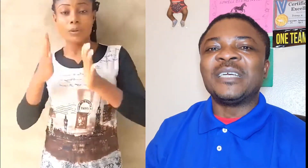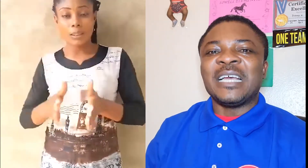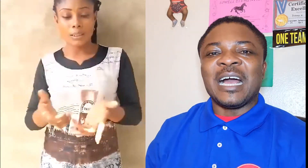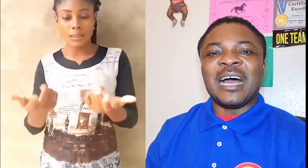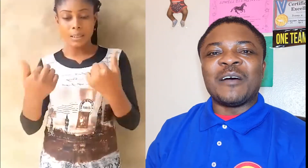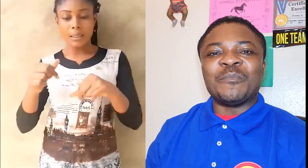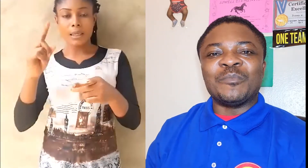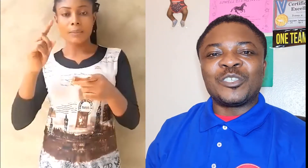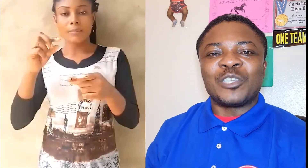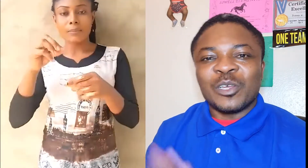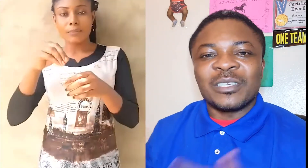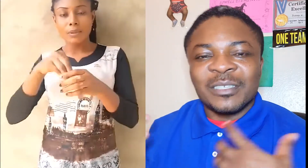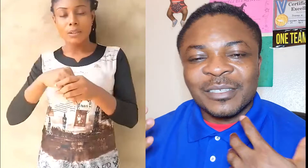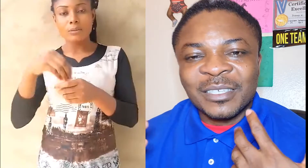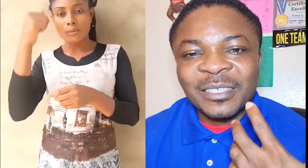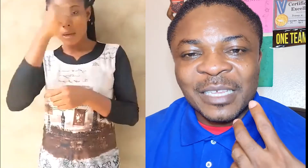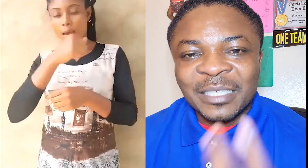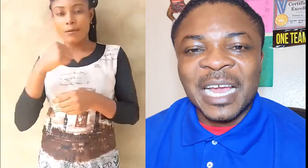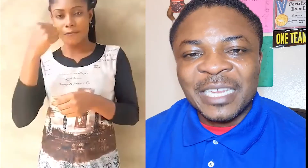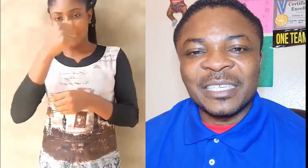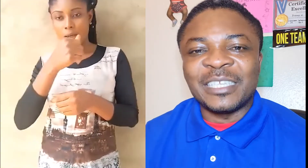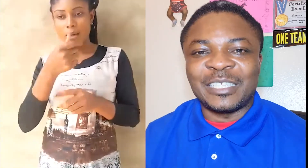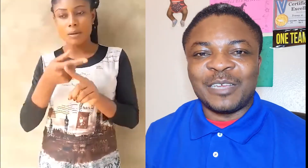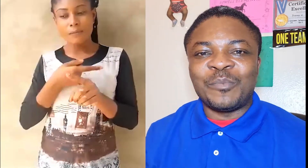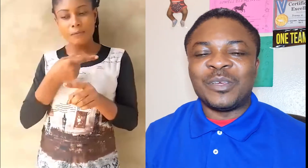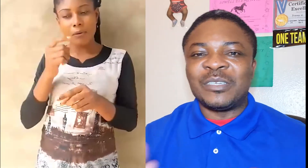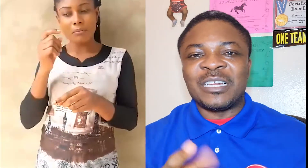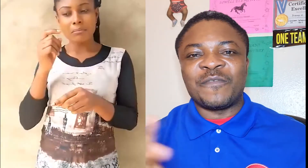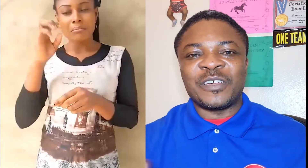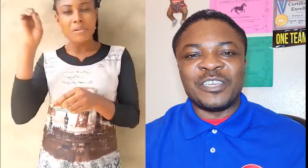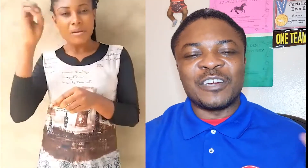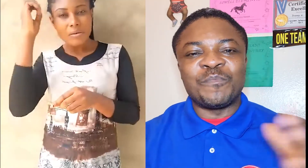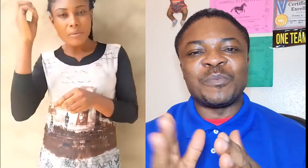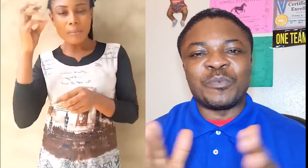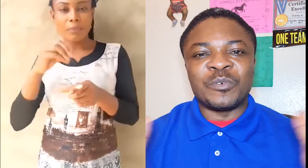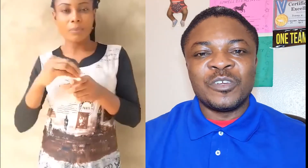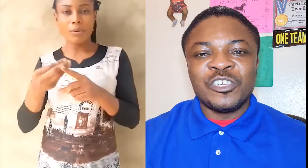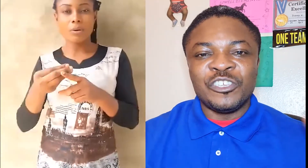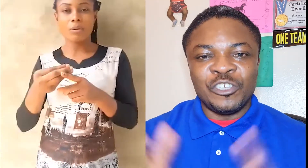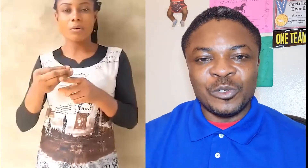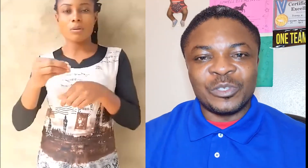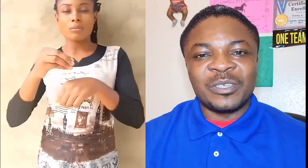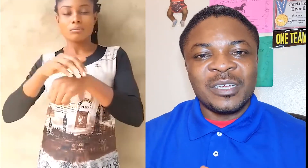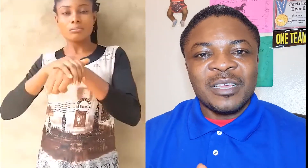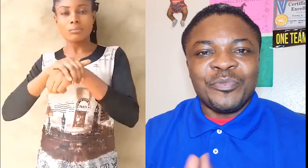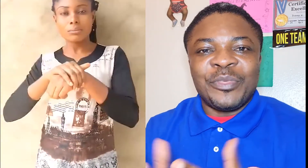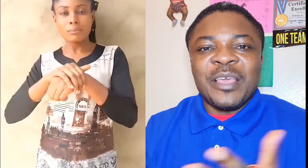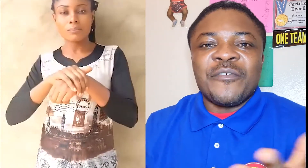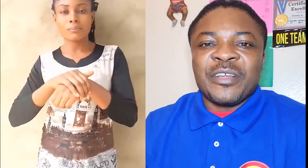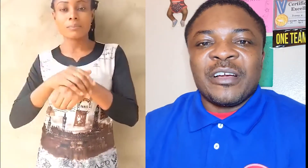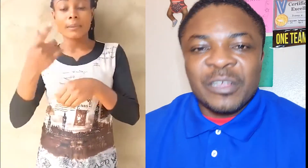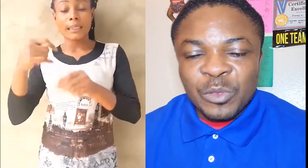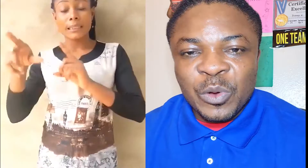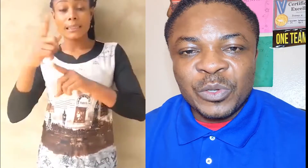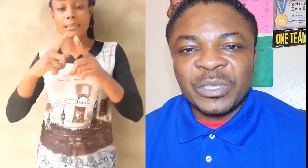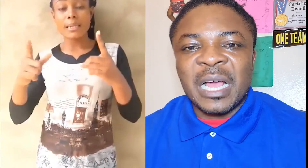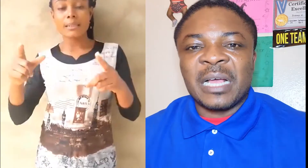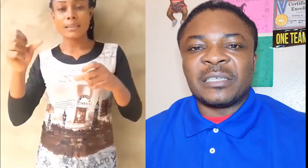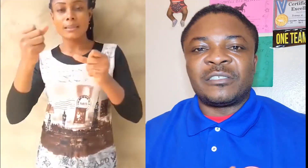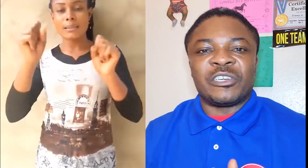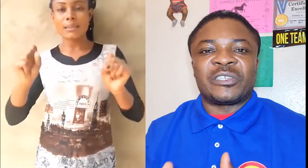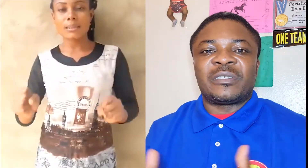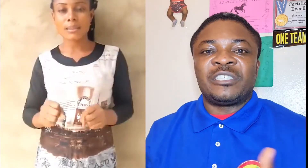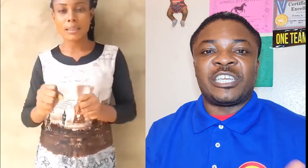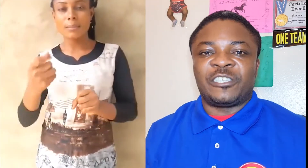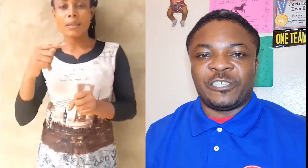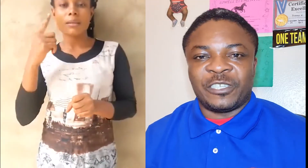Europe saw the signing system the deaf and hearing people used. They regarded those